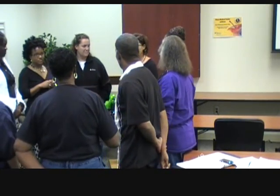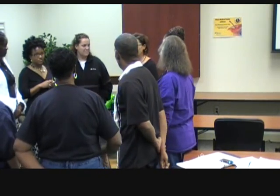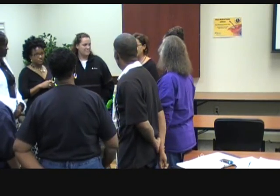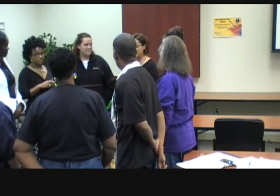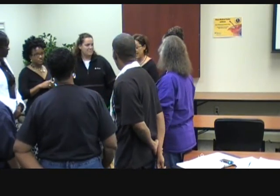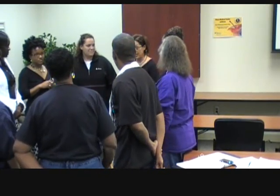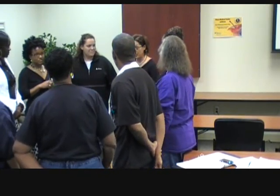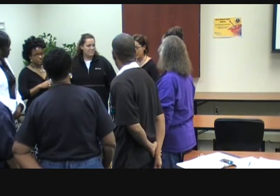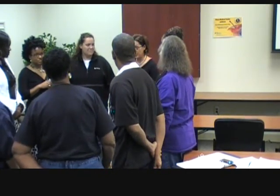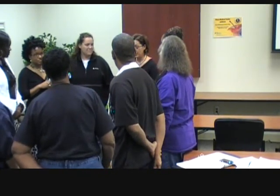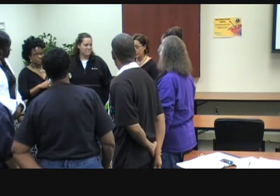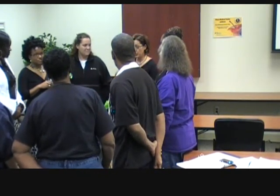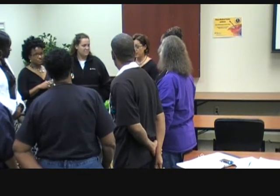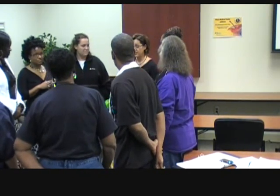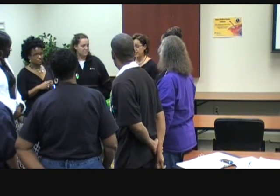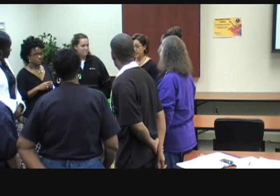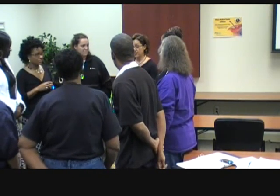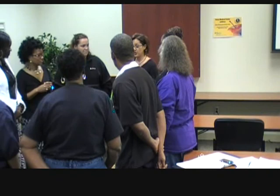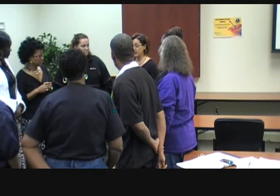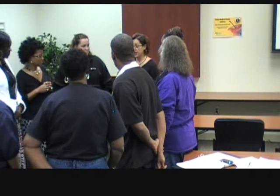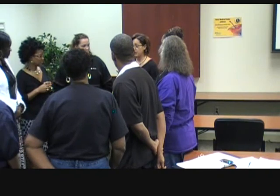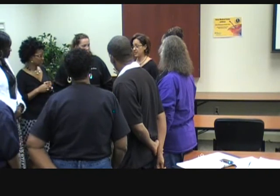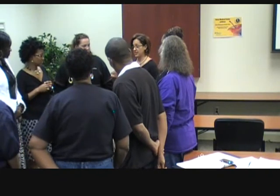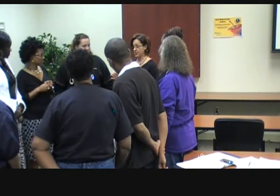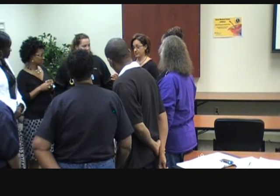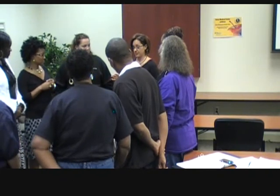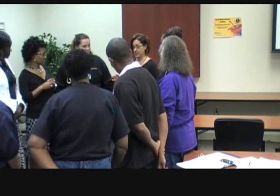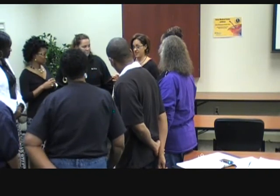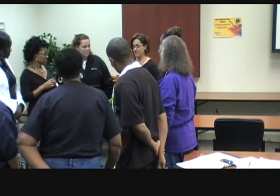Because you gotta catch. Whoever's signing, you gotta pay attention, okay?